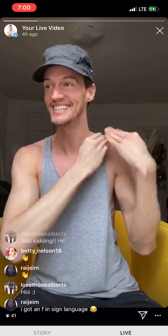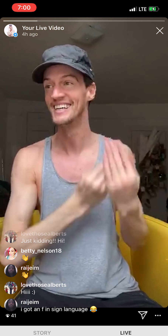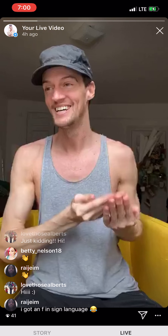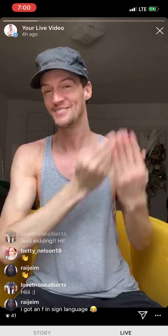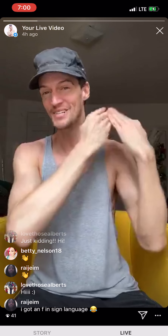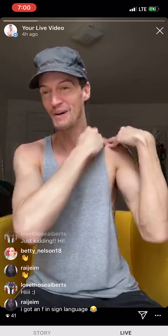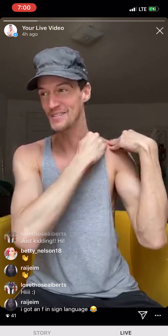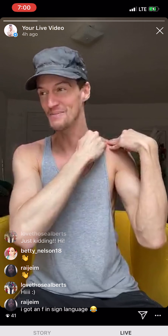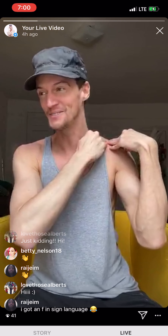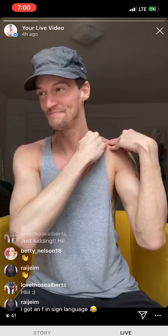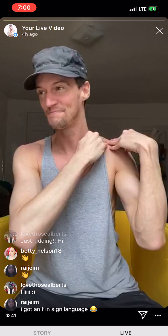Responsible.